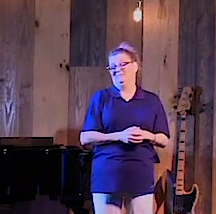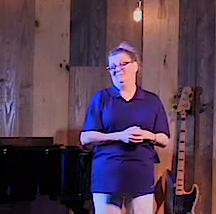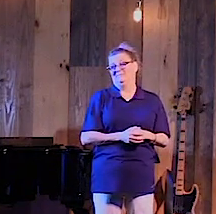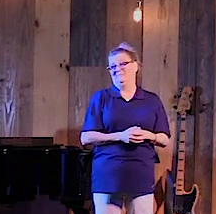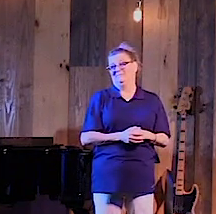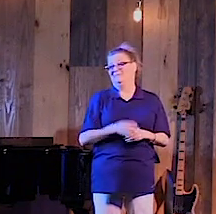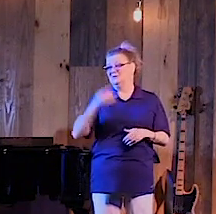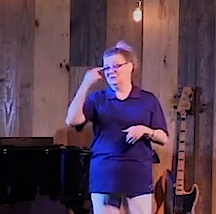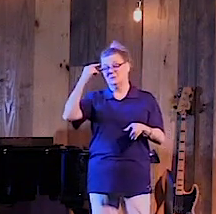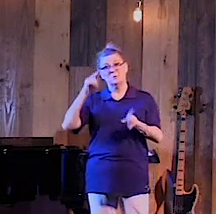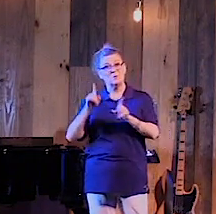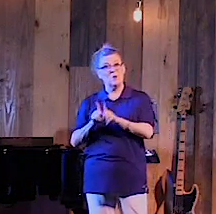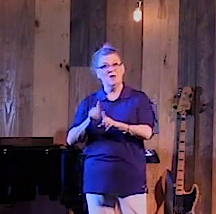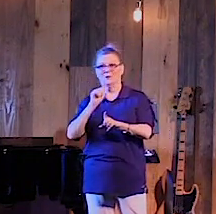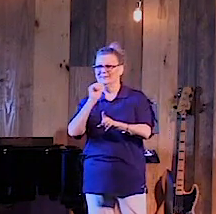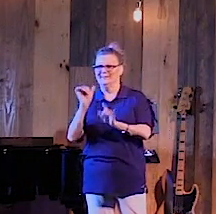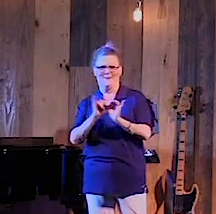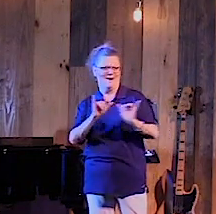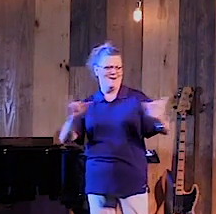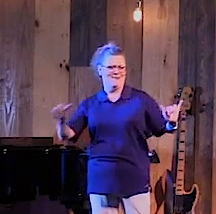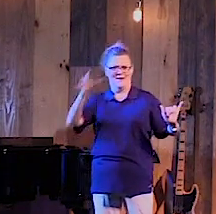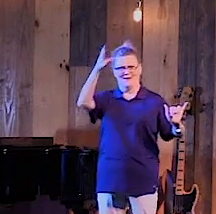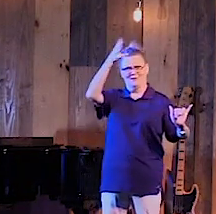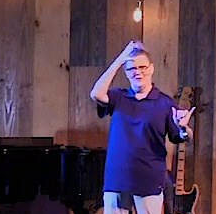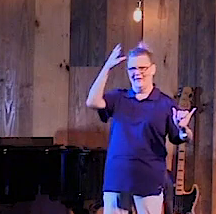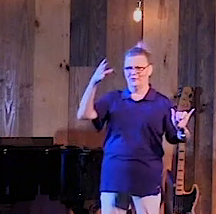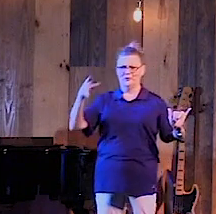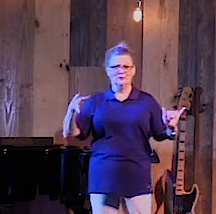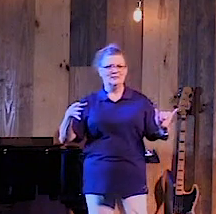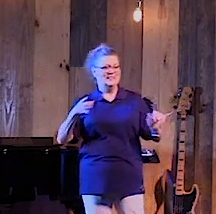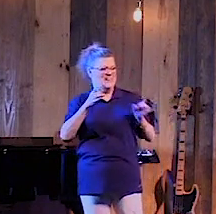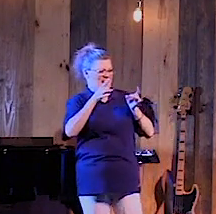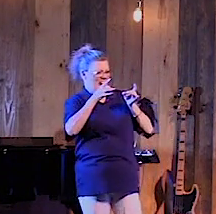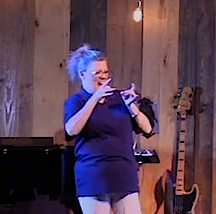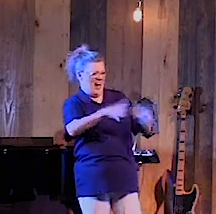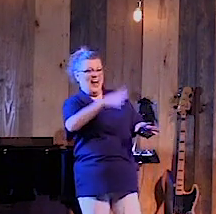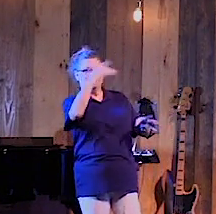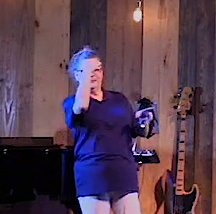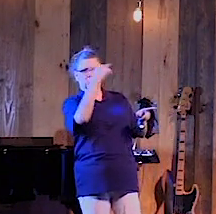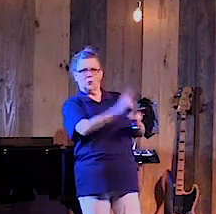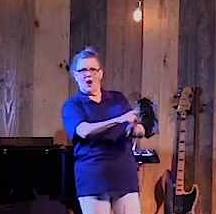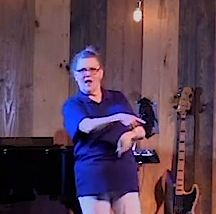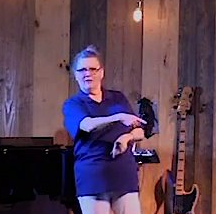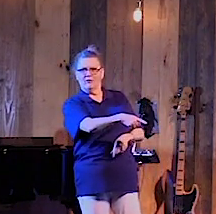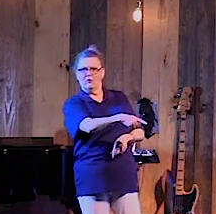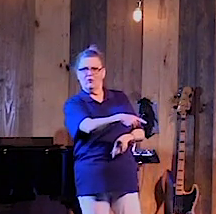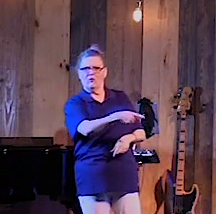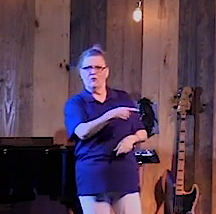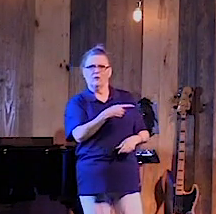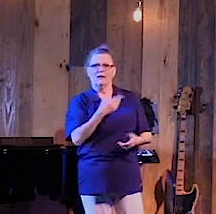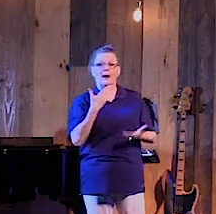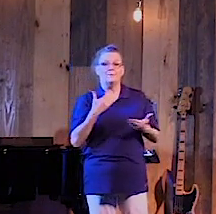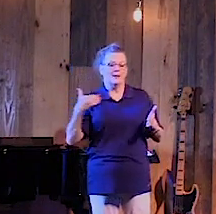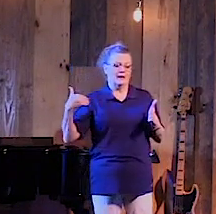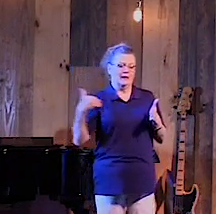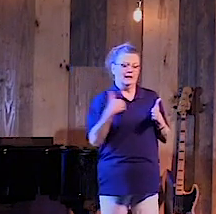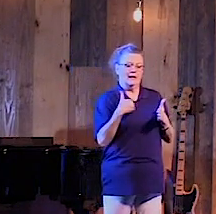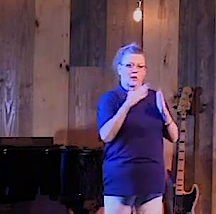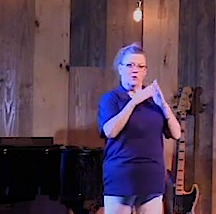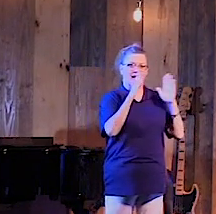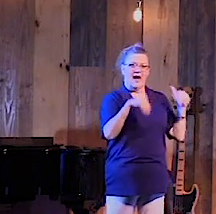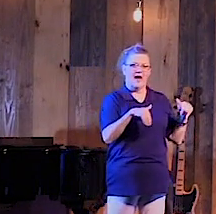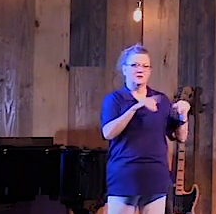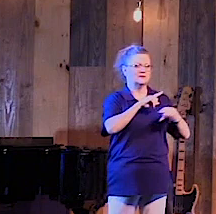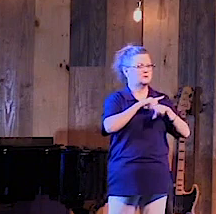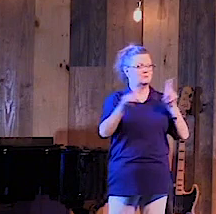not like his father at all. He hates his brother. He may be near the house of his father, but he doesn't